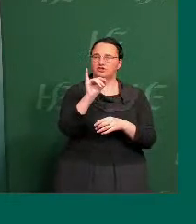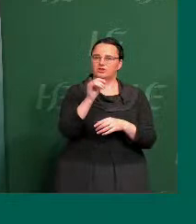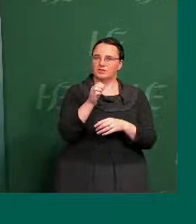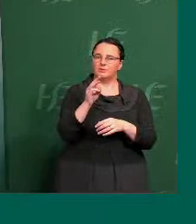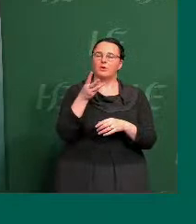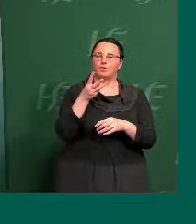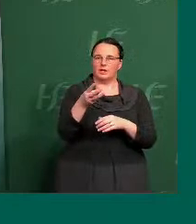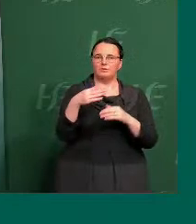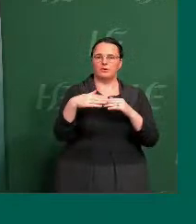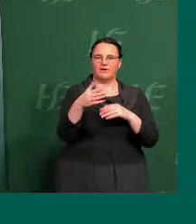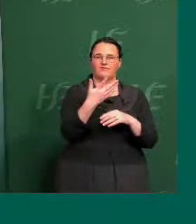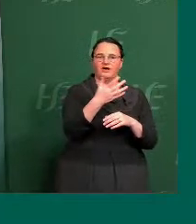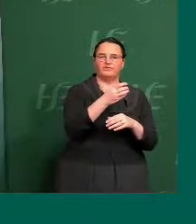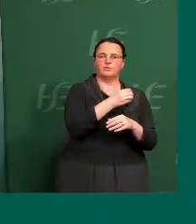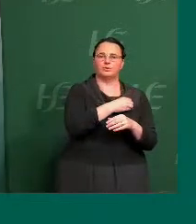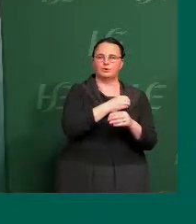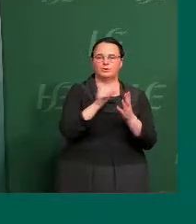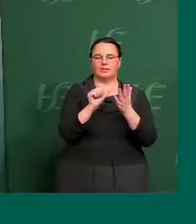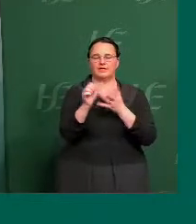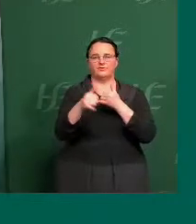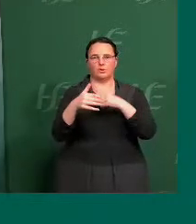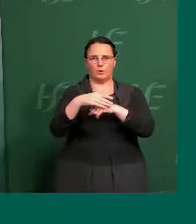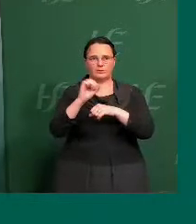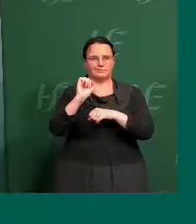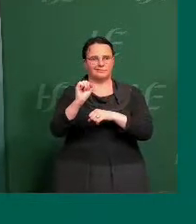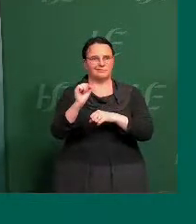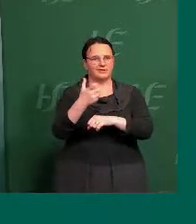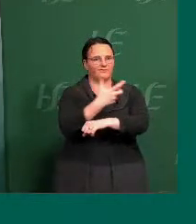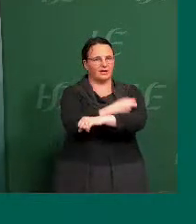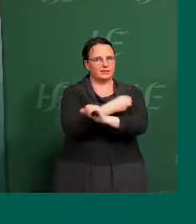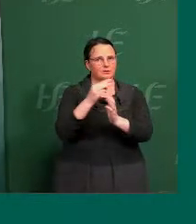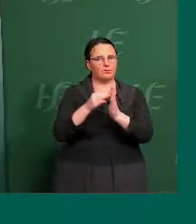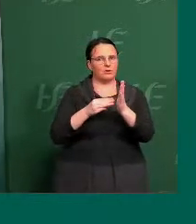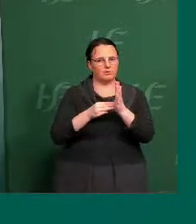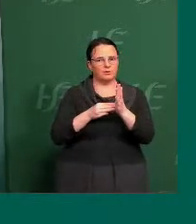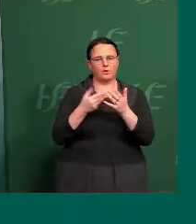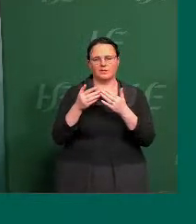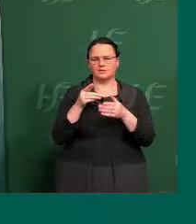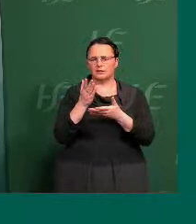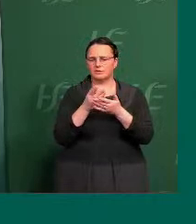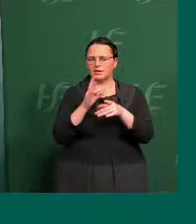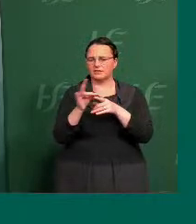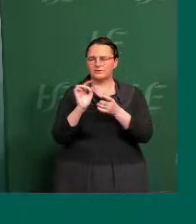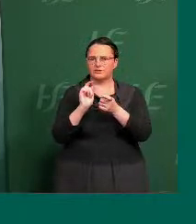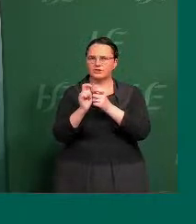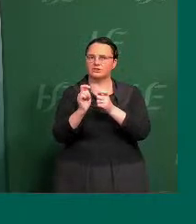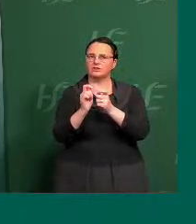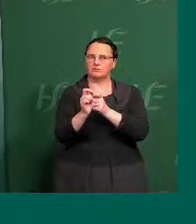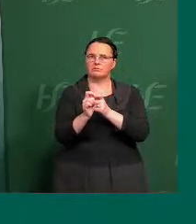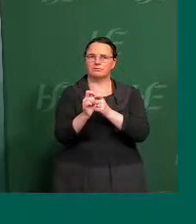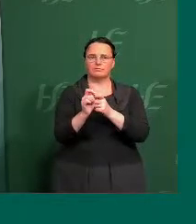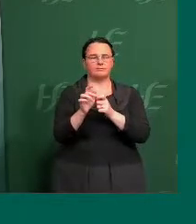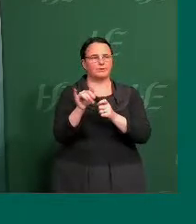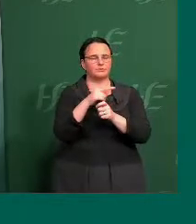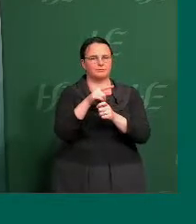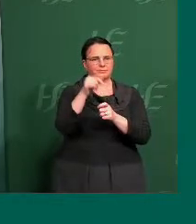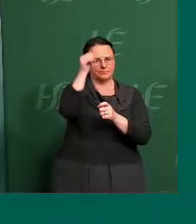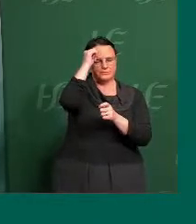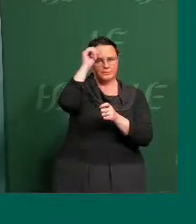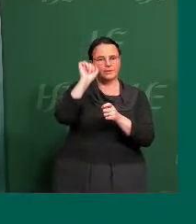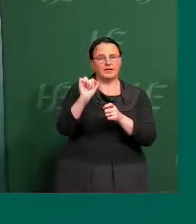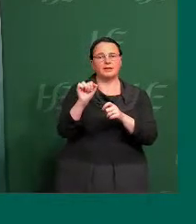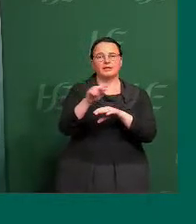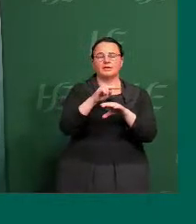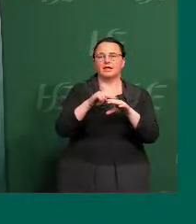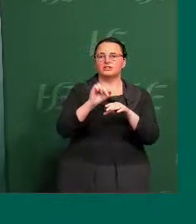the 5 to 11-year-olds programme, but just some of the changes that are in this plan. Commencing with, you'll be familiar, the National